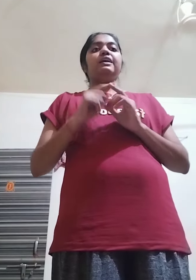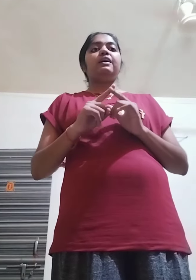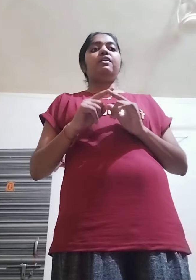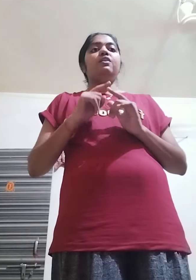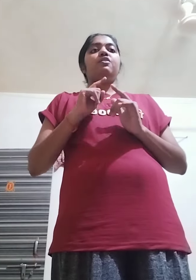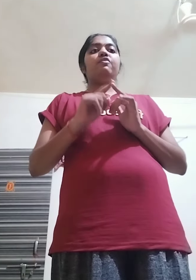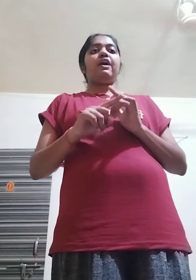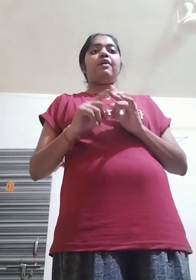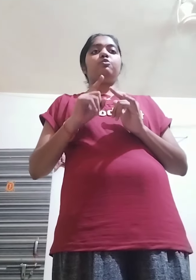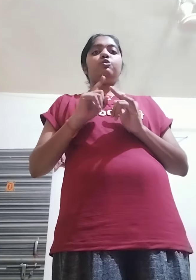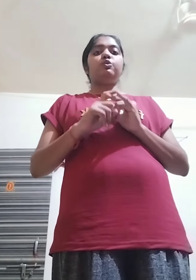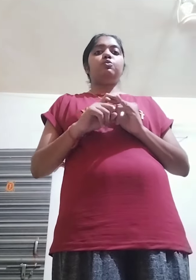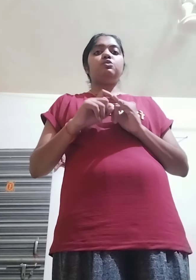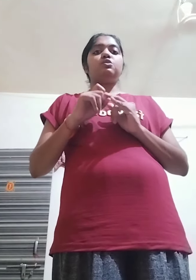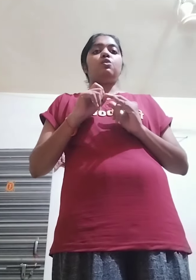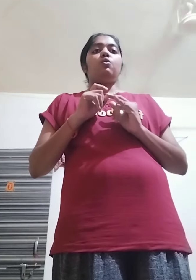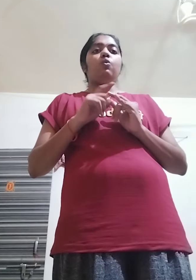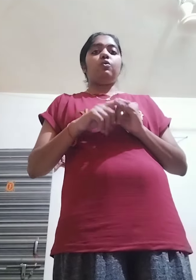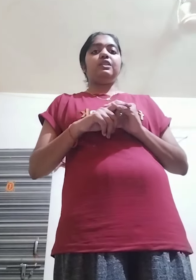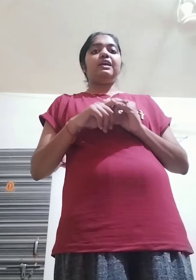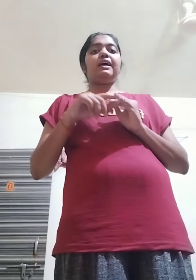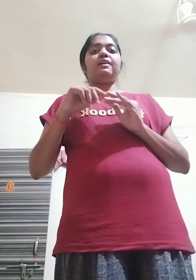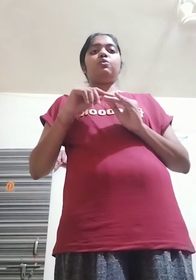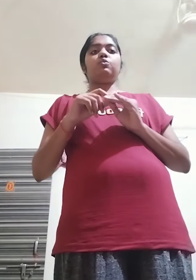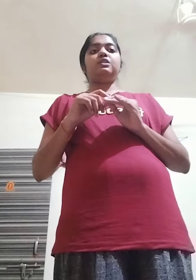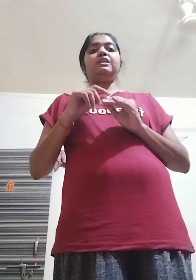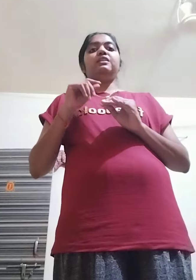Here we have to use only and only